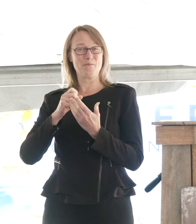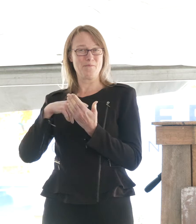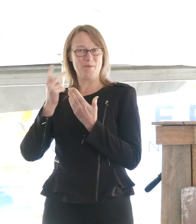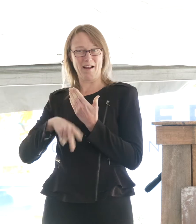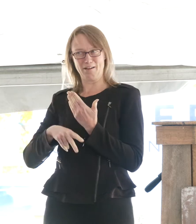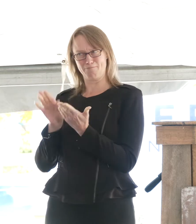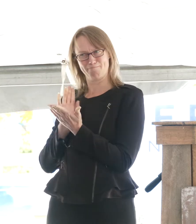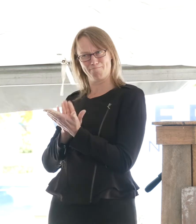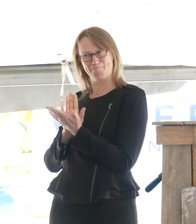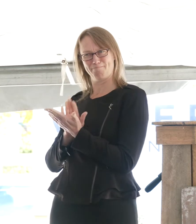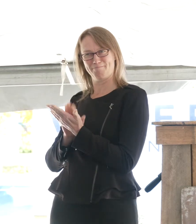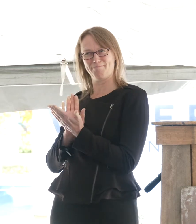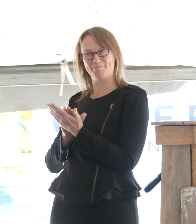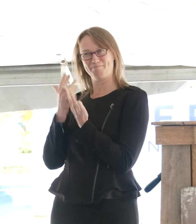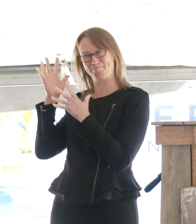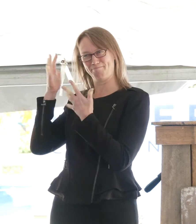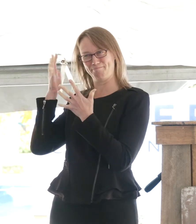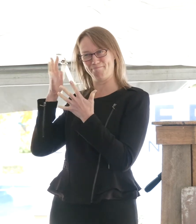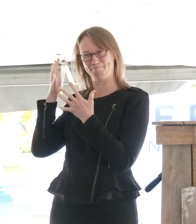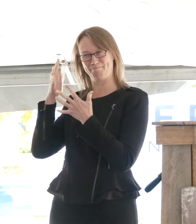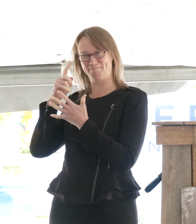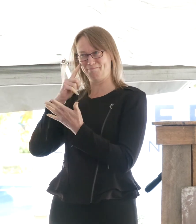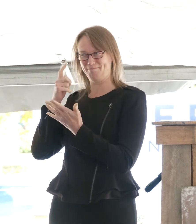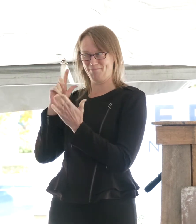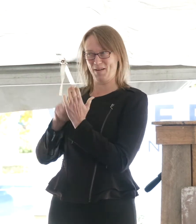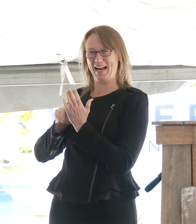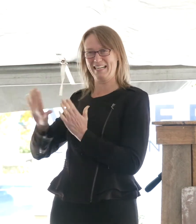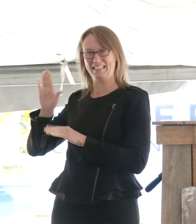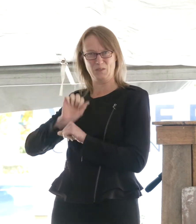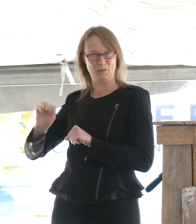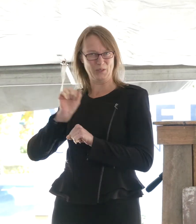work, as well as his team.